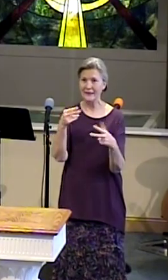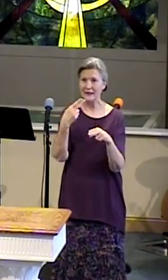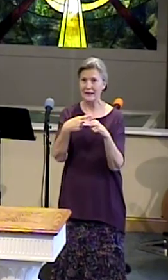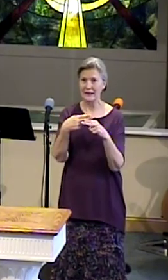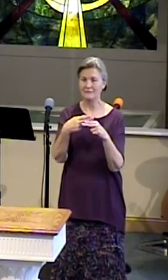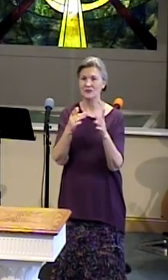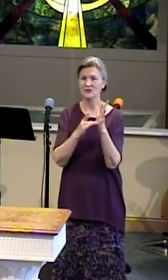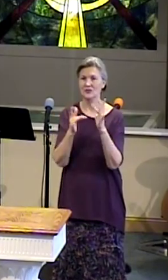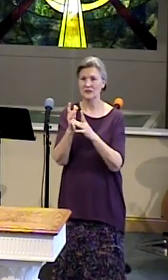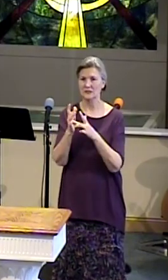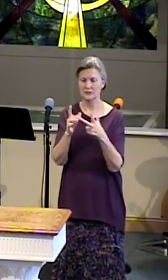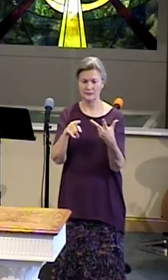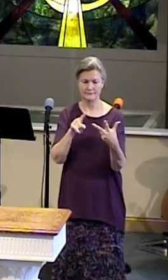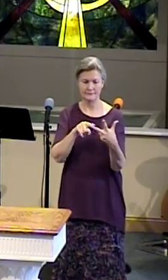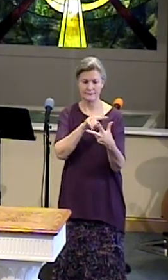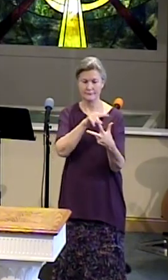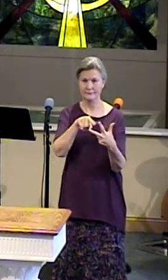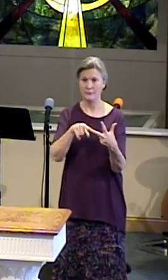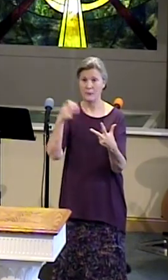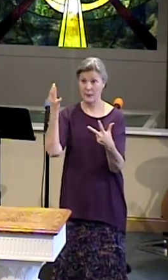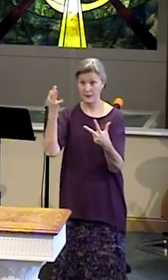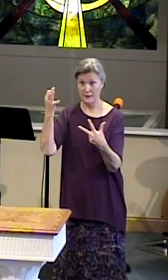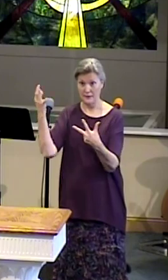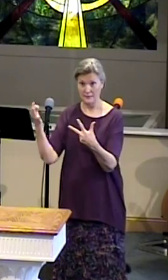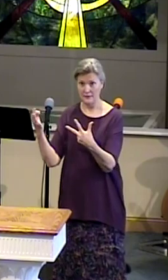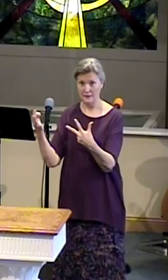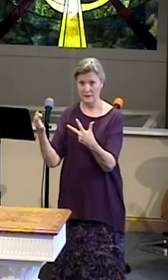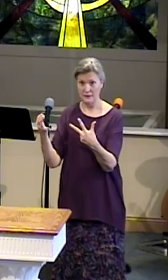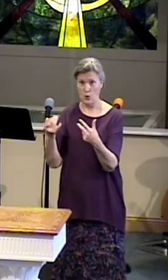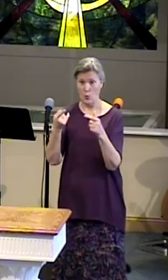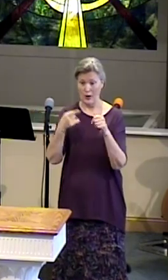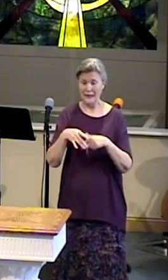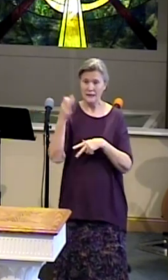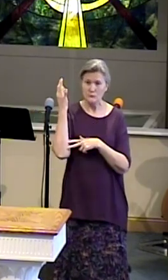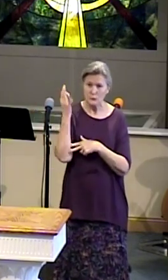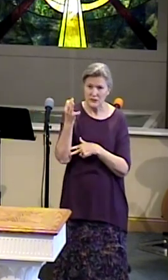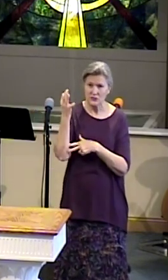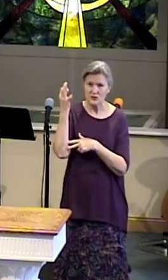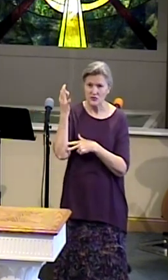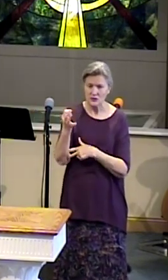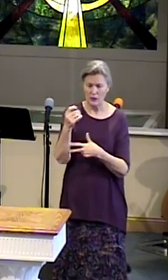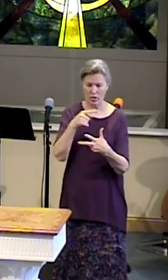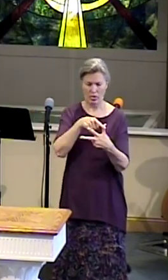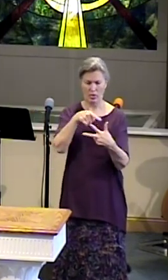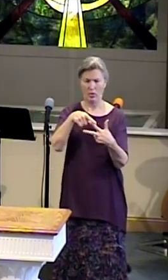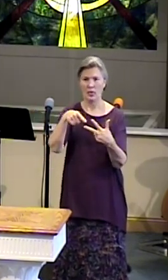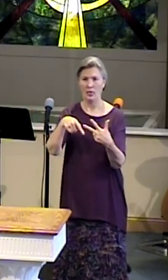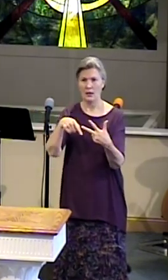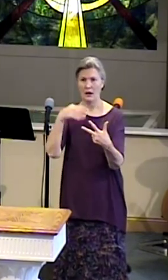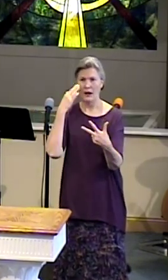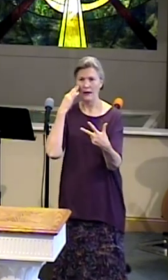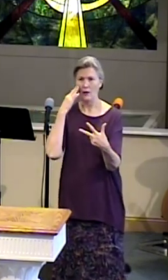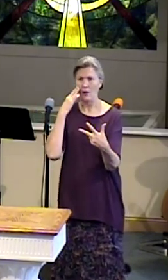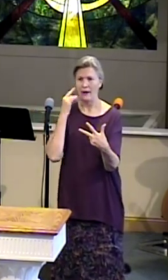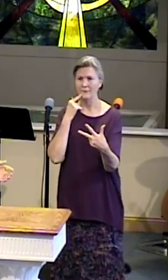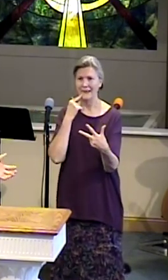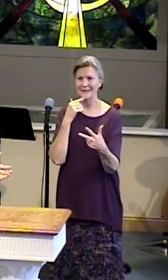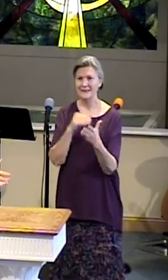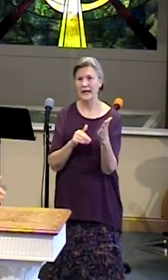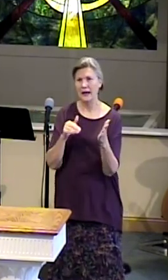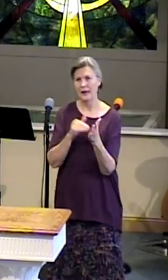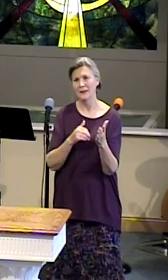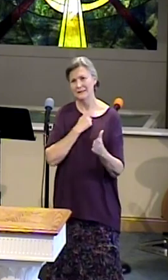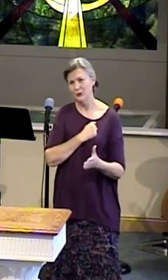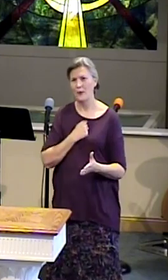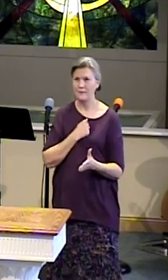name of Jesus Christ. When he preached those things, I know I'm being redundant, and I'm sorry,